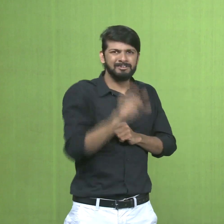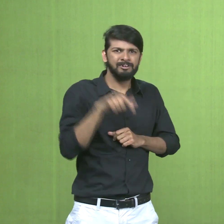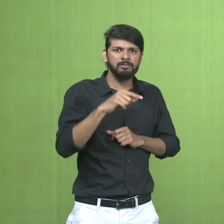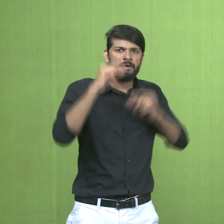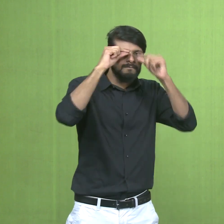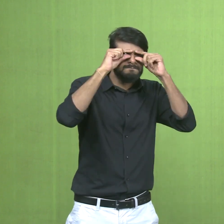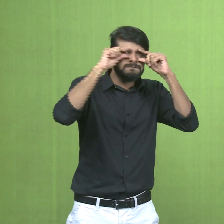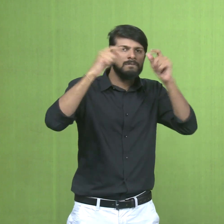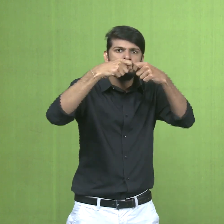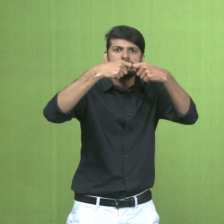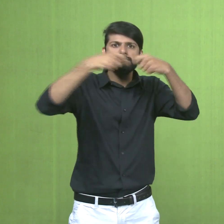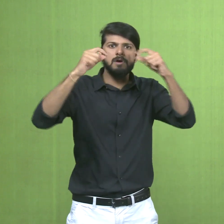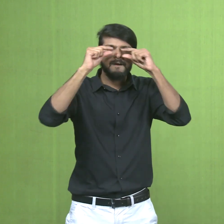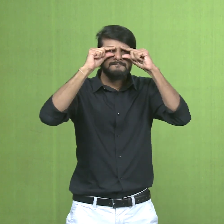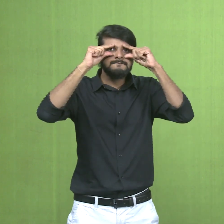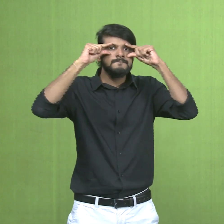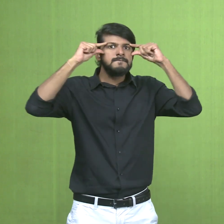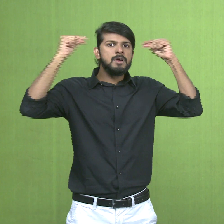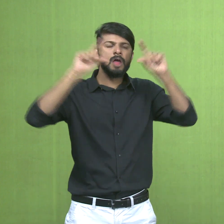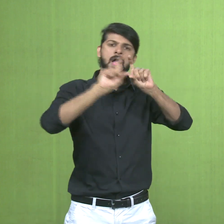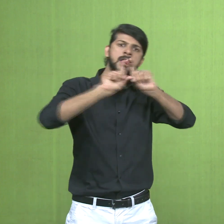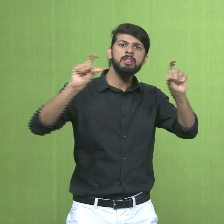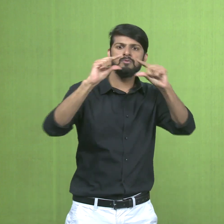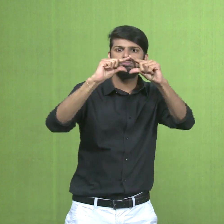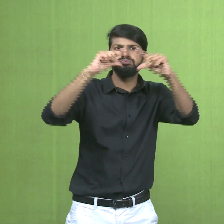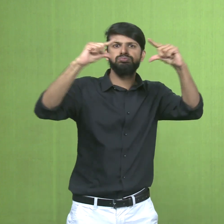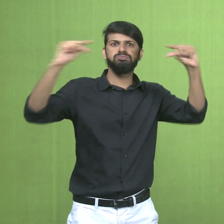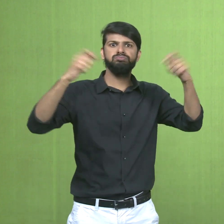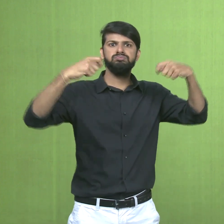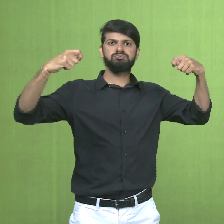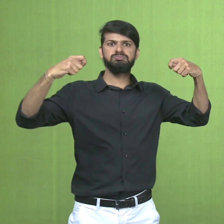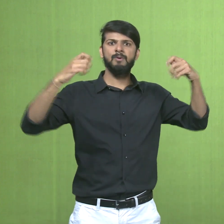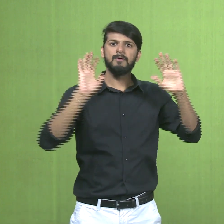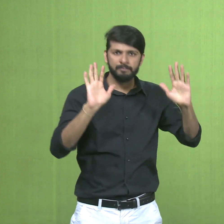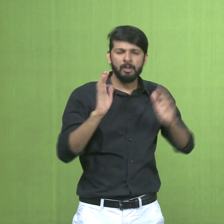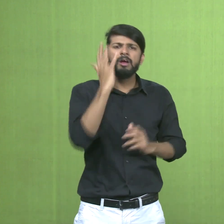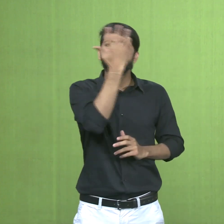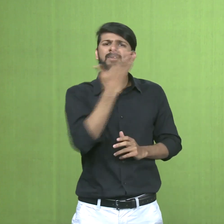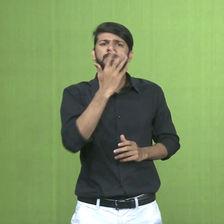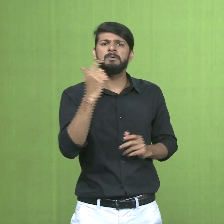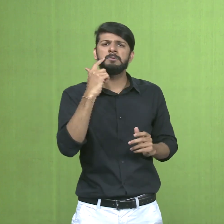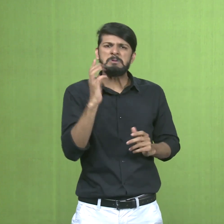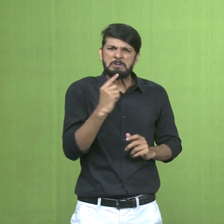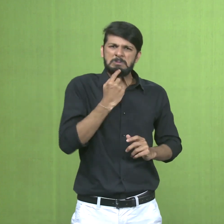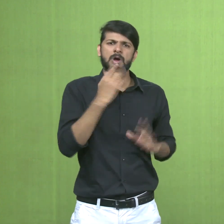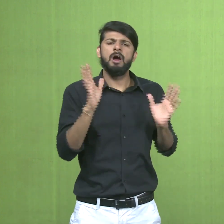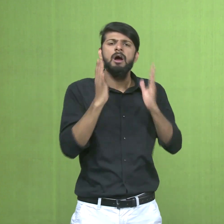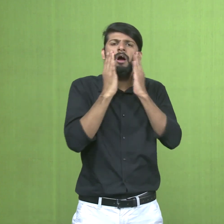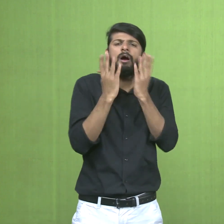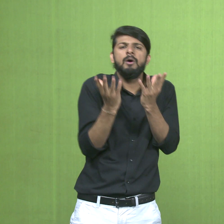One other characteristic or characteristics of the Kali Ghat painting is the elongated eyes and